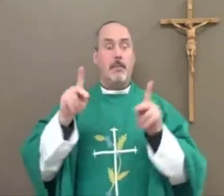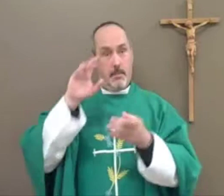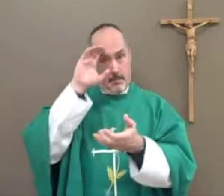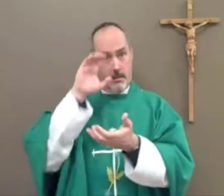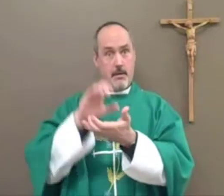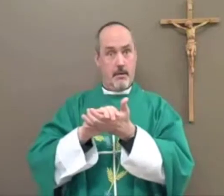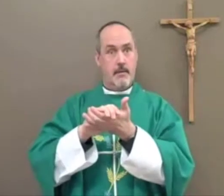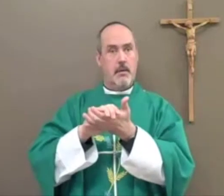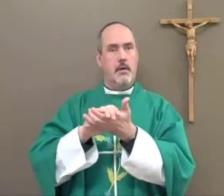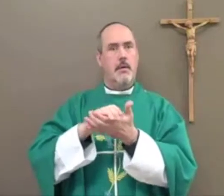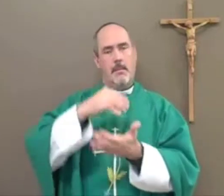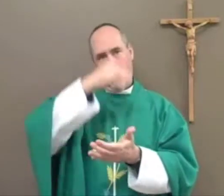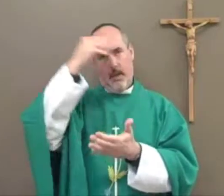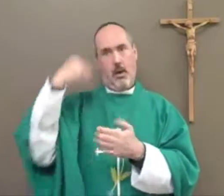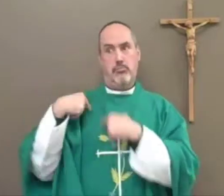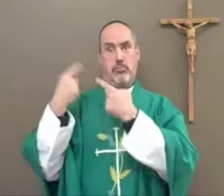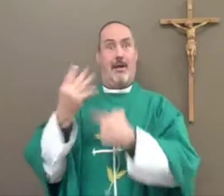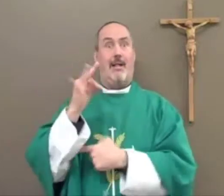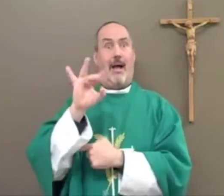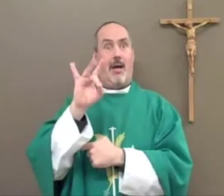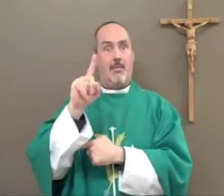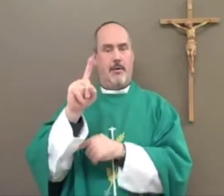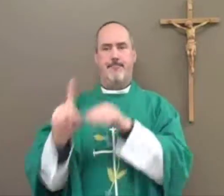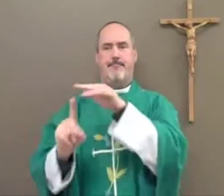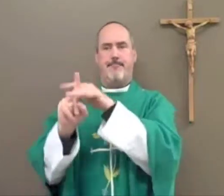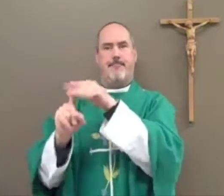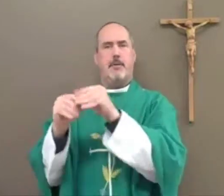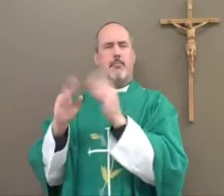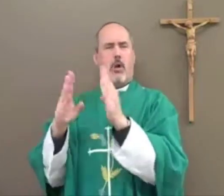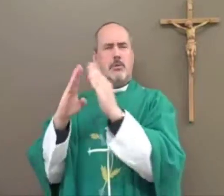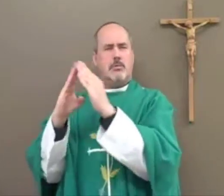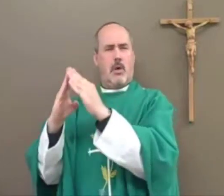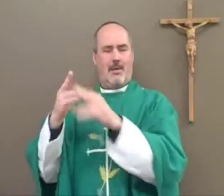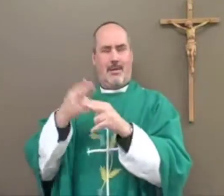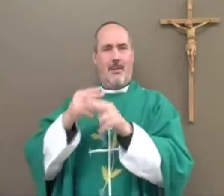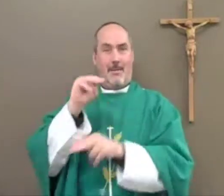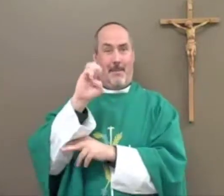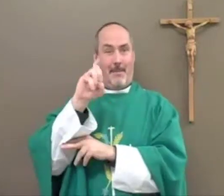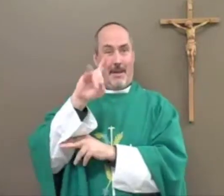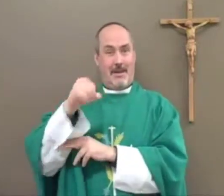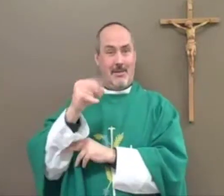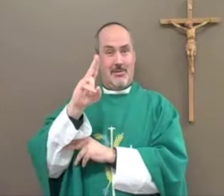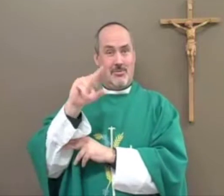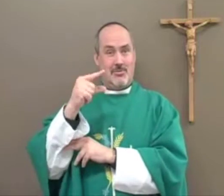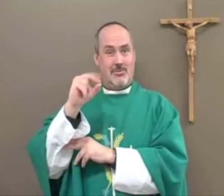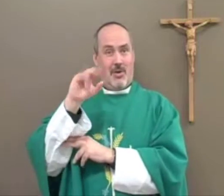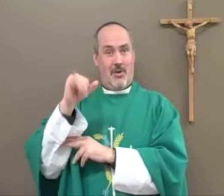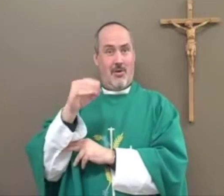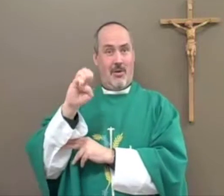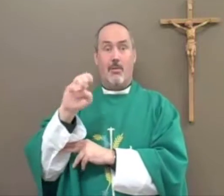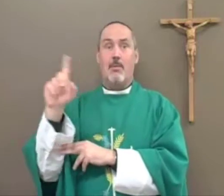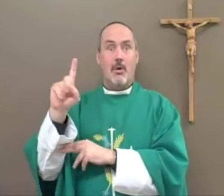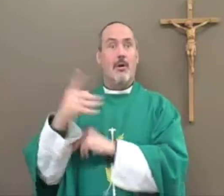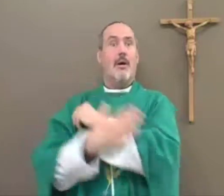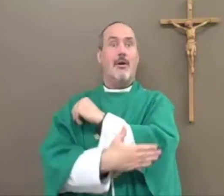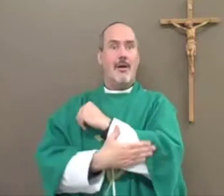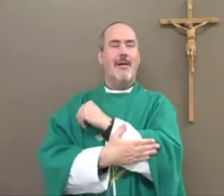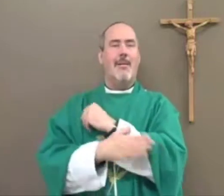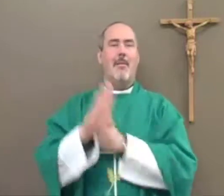Many people believe that Mary has been appearing since 1981 in a small town called Medjugorje in